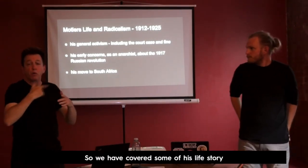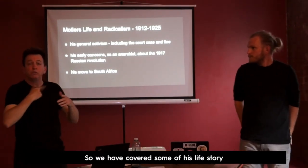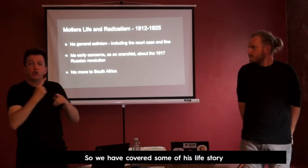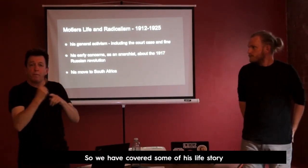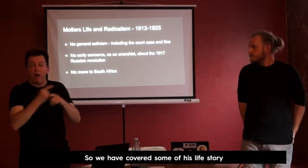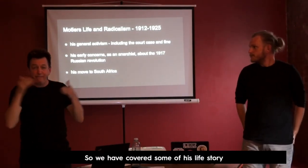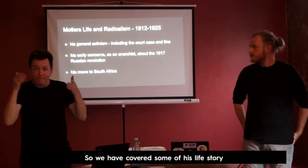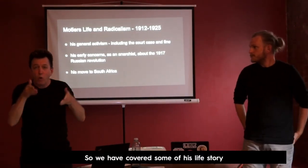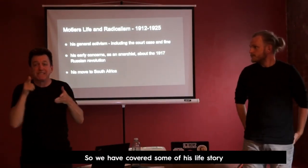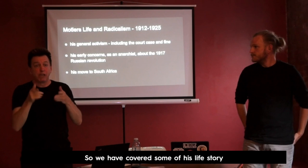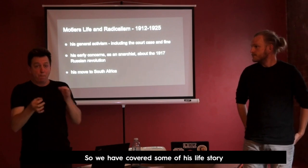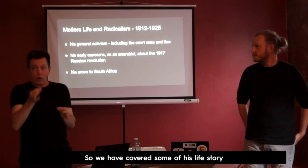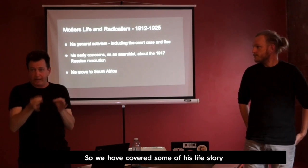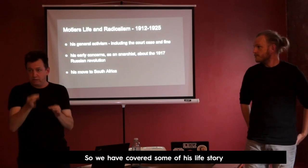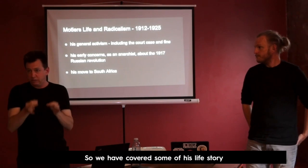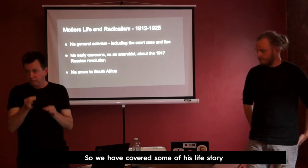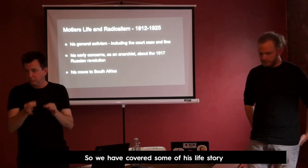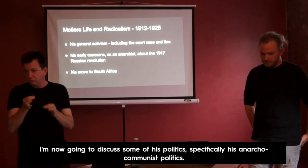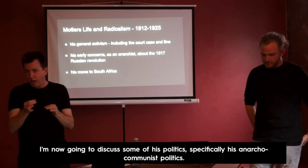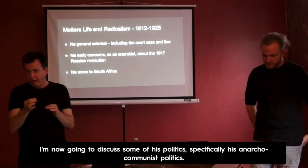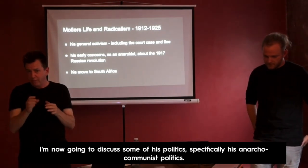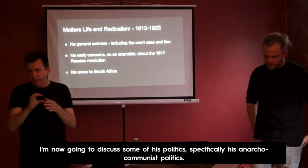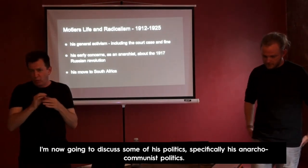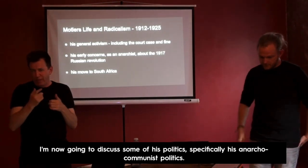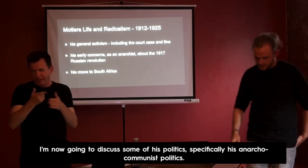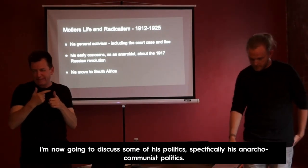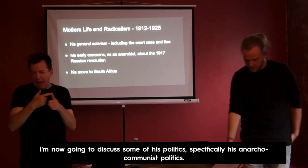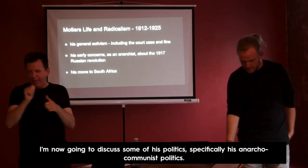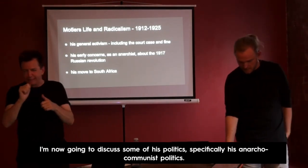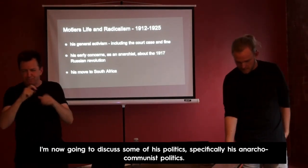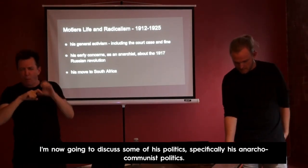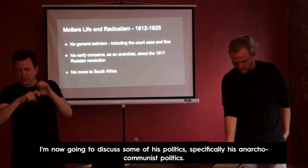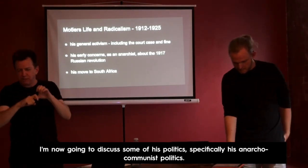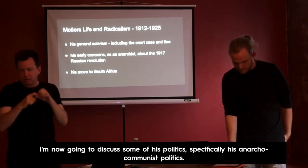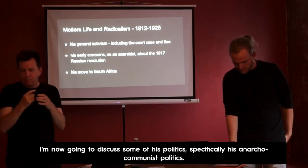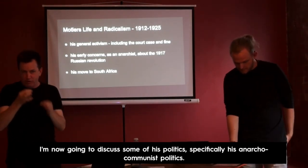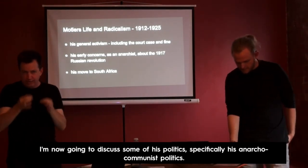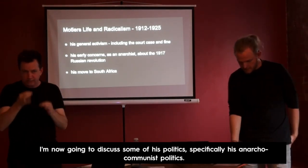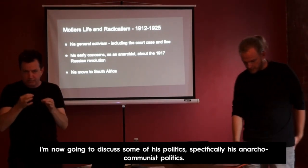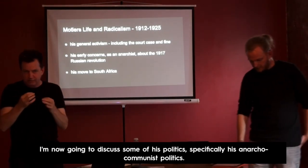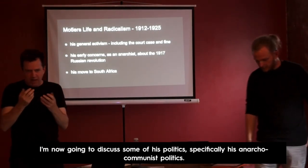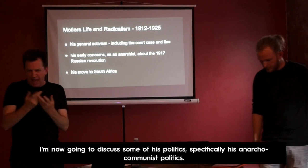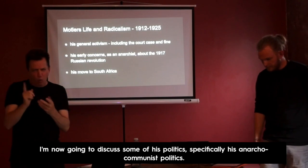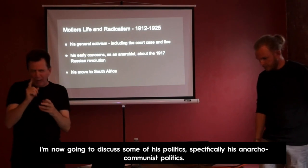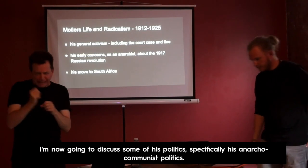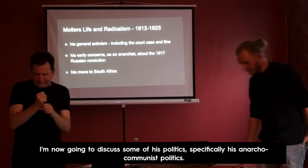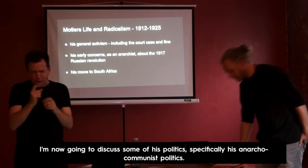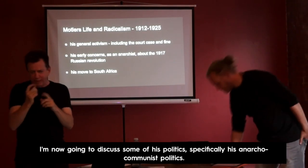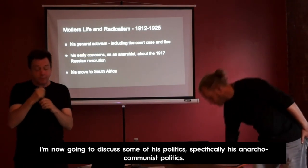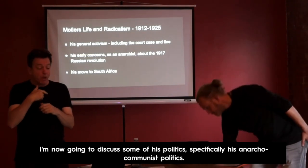So we've covered some of his life story, but I now want to discuss some of his politics, specifically his